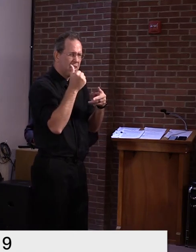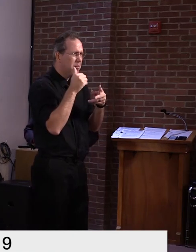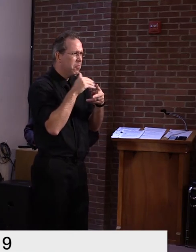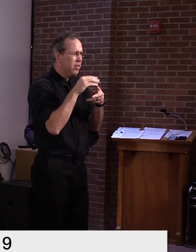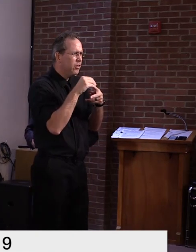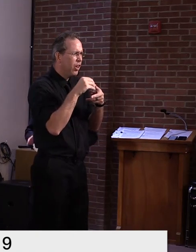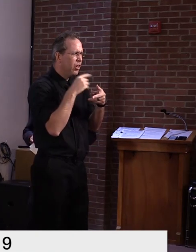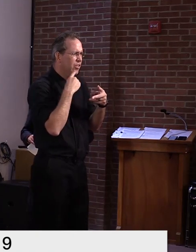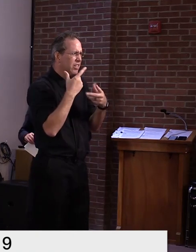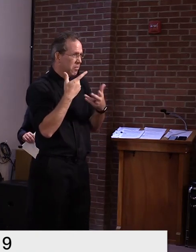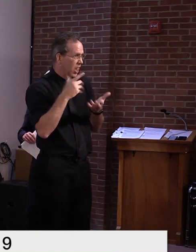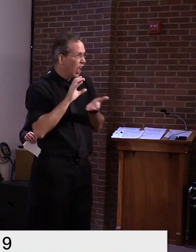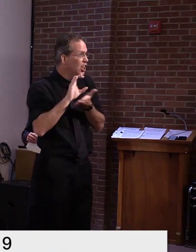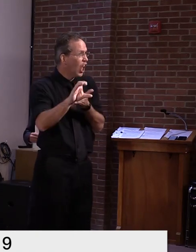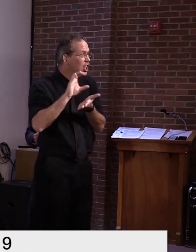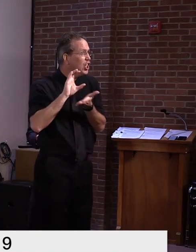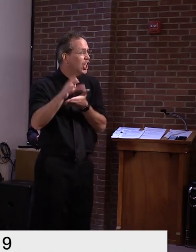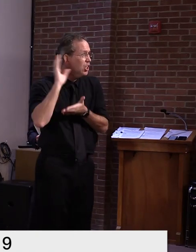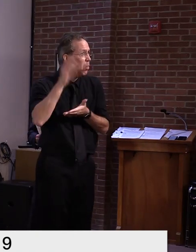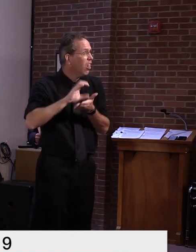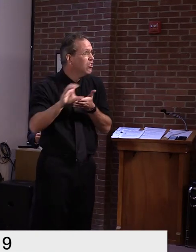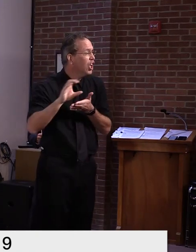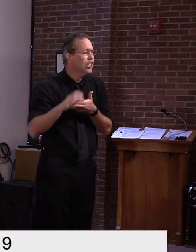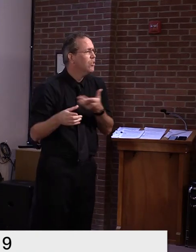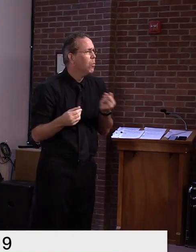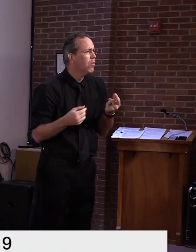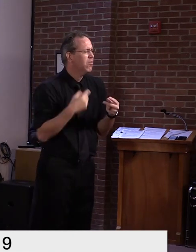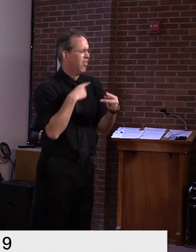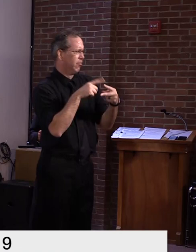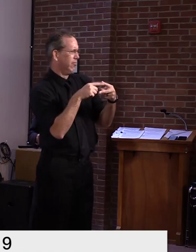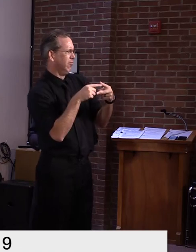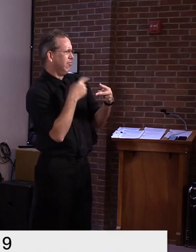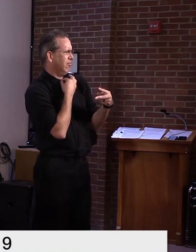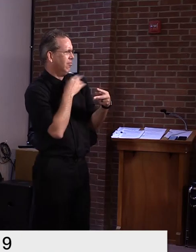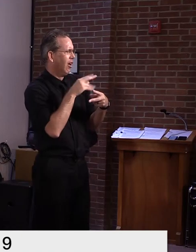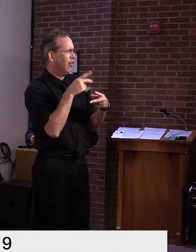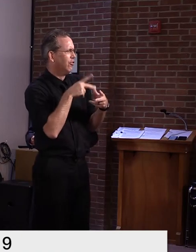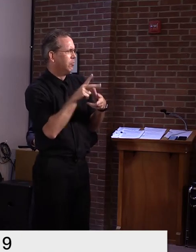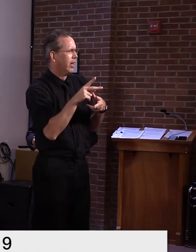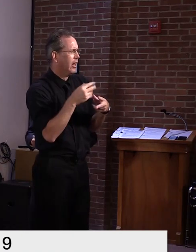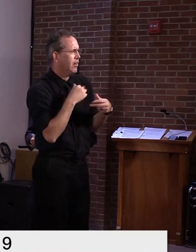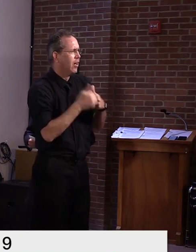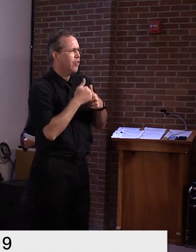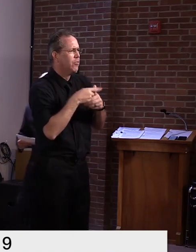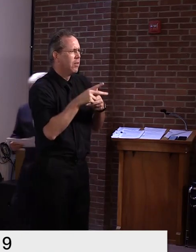employees? Do you have a total number of employees who are getting that money?